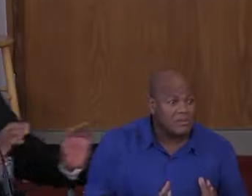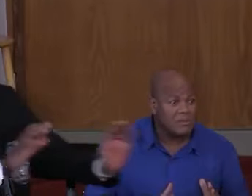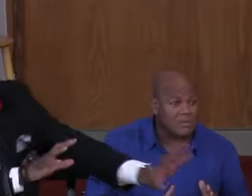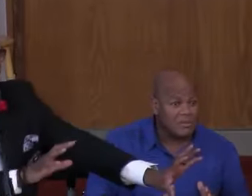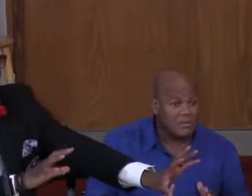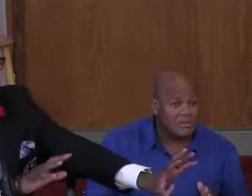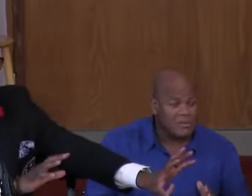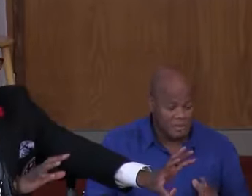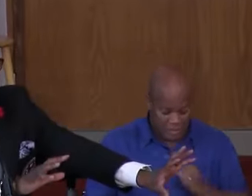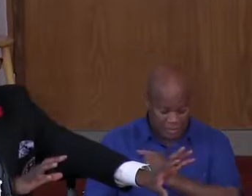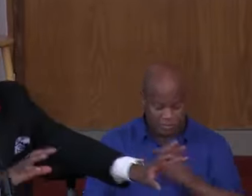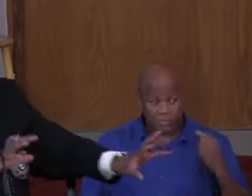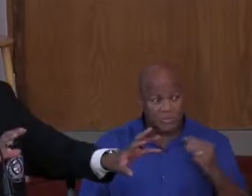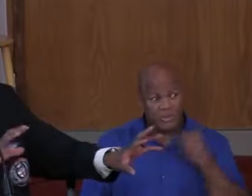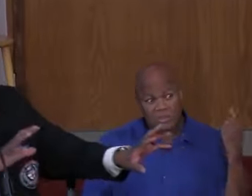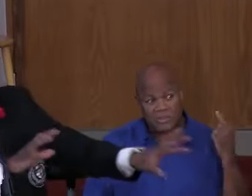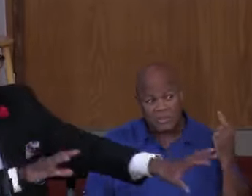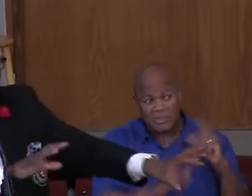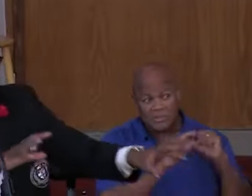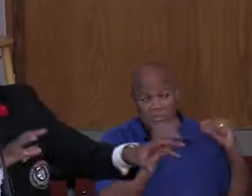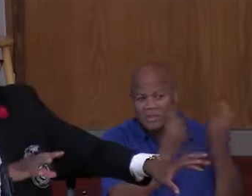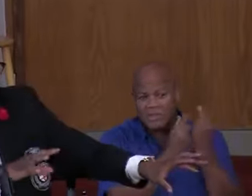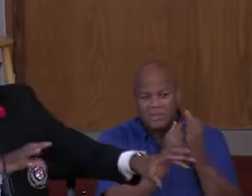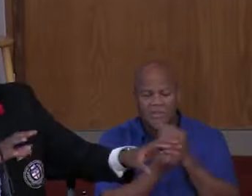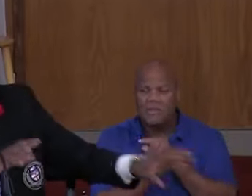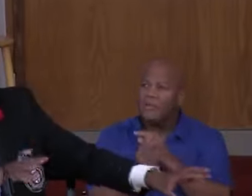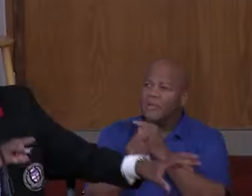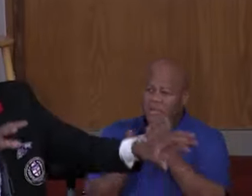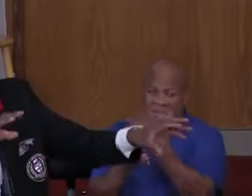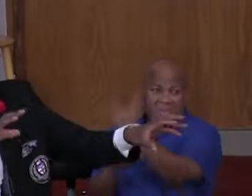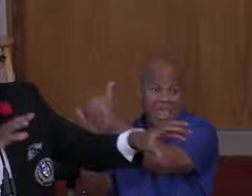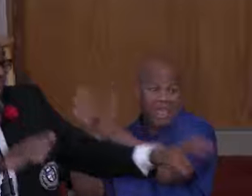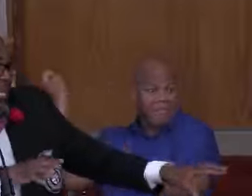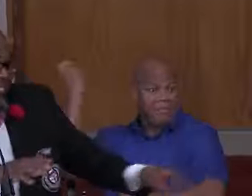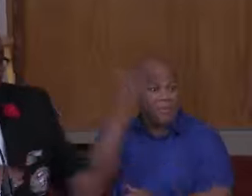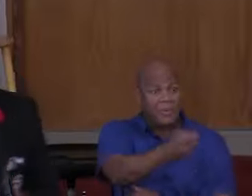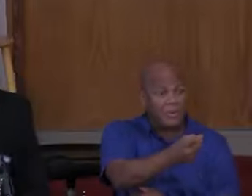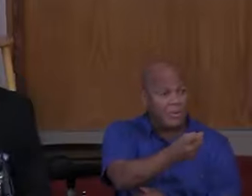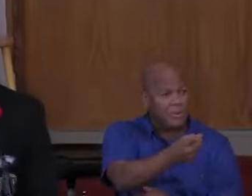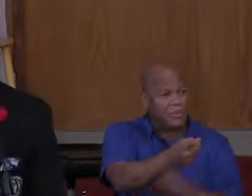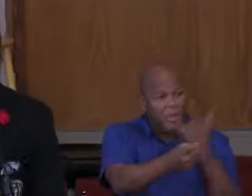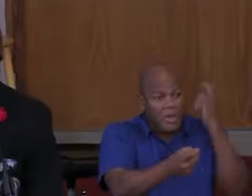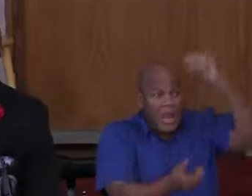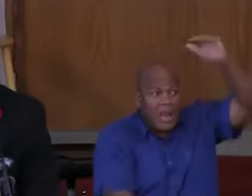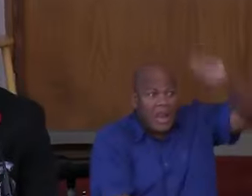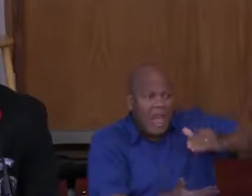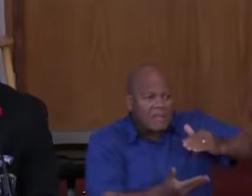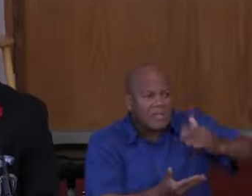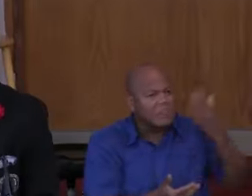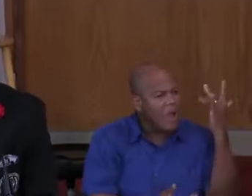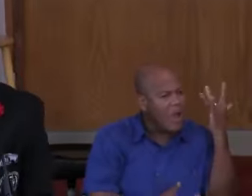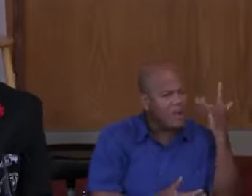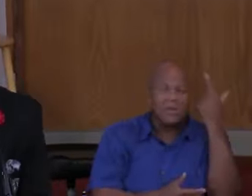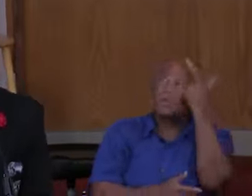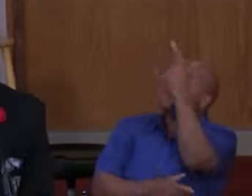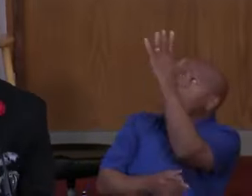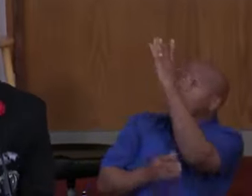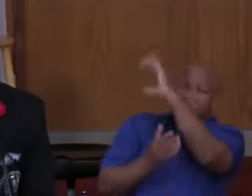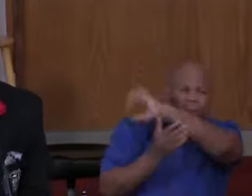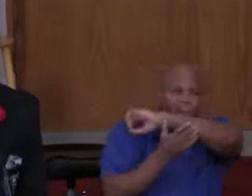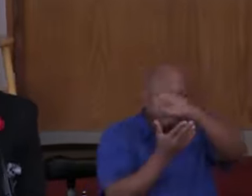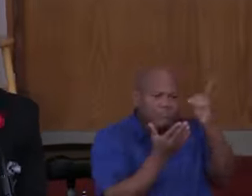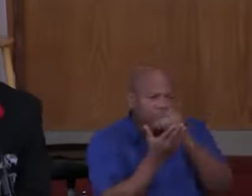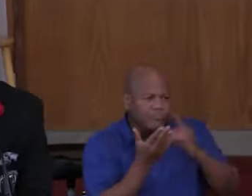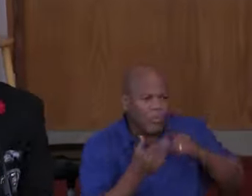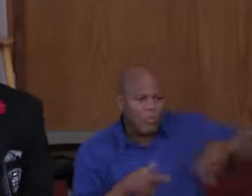the priestly tribe didn't get the inheritance, not because they were less than, but God designed it because he wanted you to